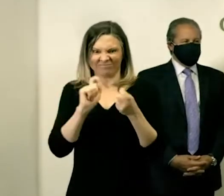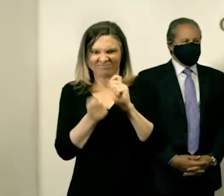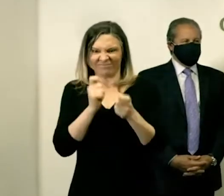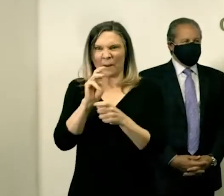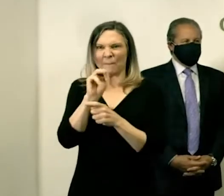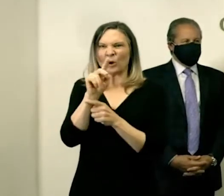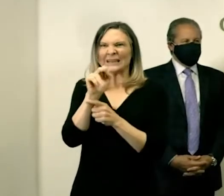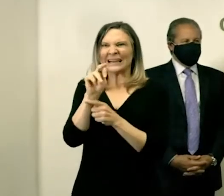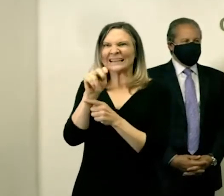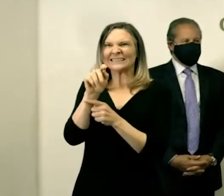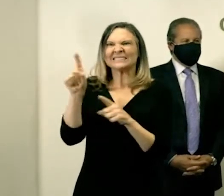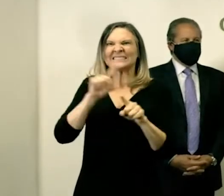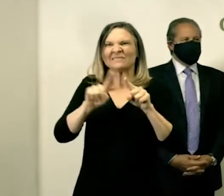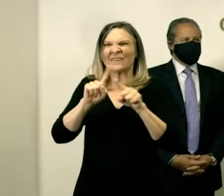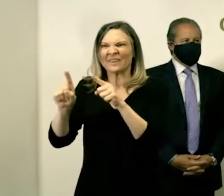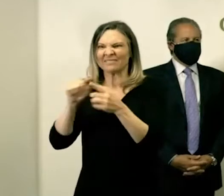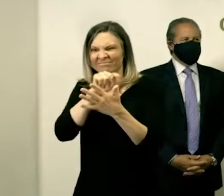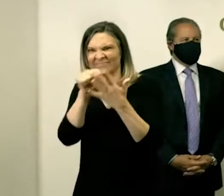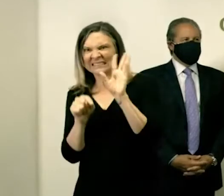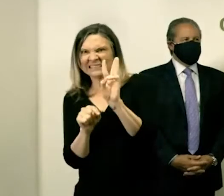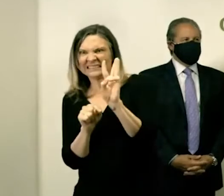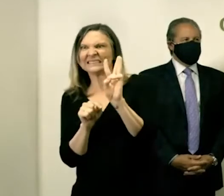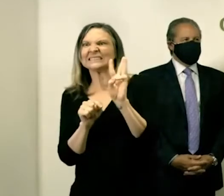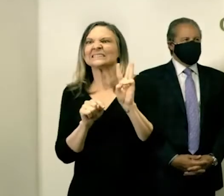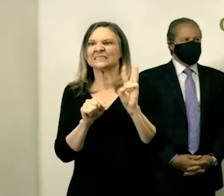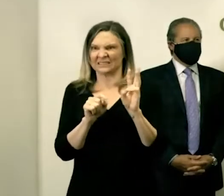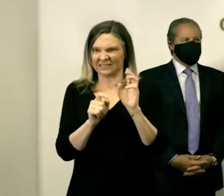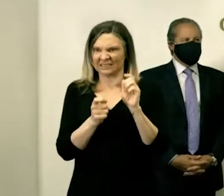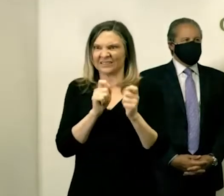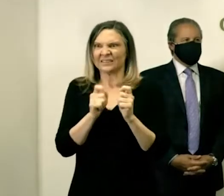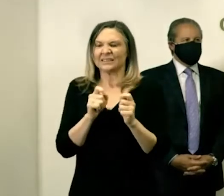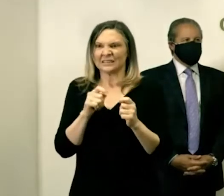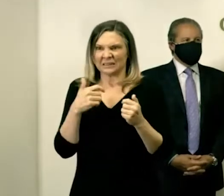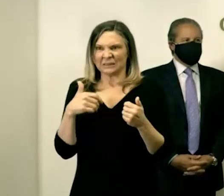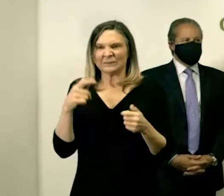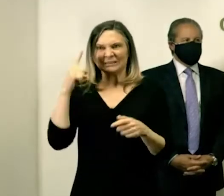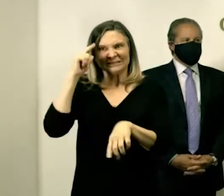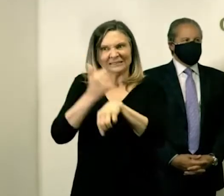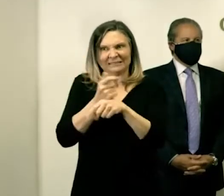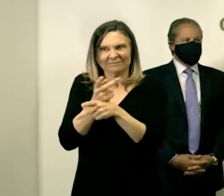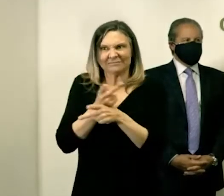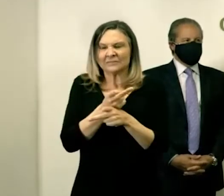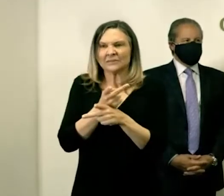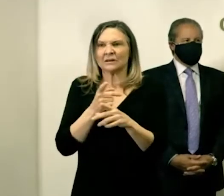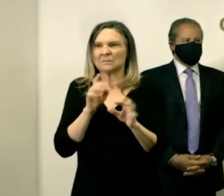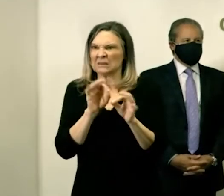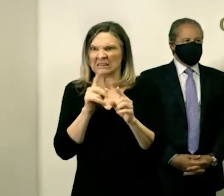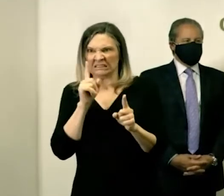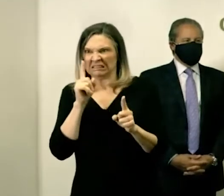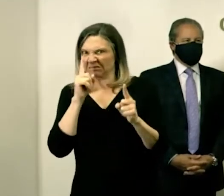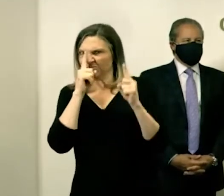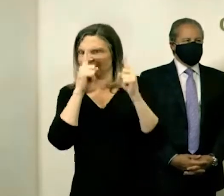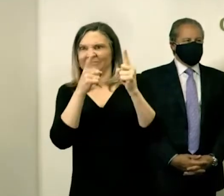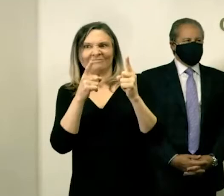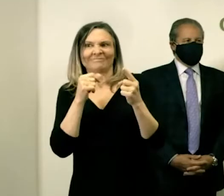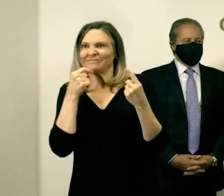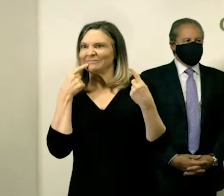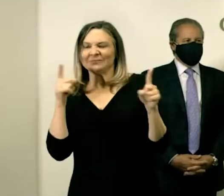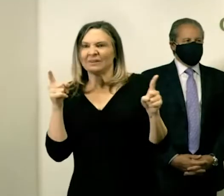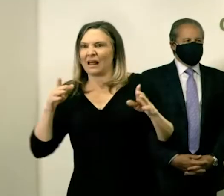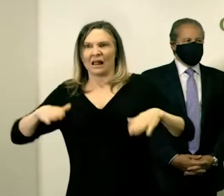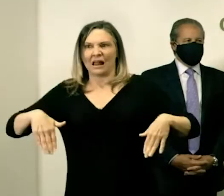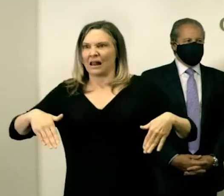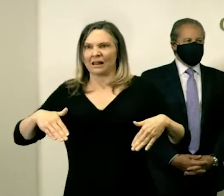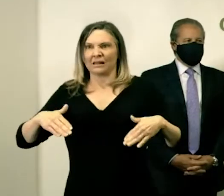us mindful of the moment we're in. This is not mission accomplished. We're not spiking the football. This is